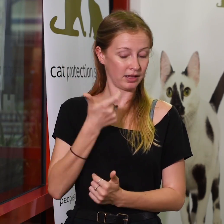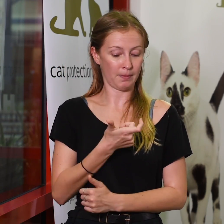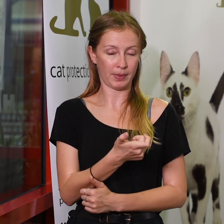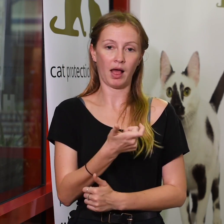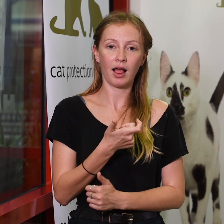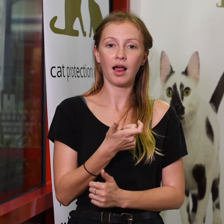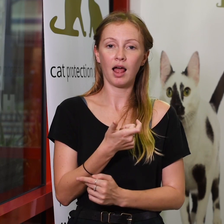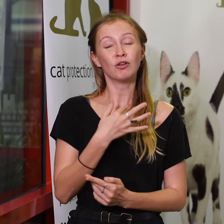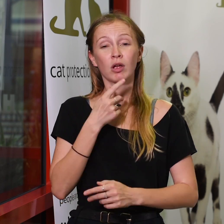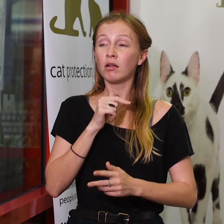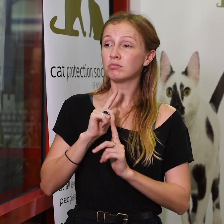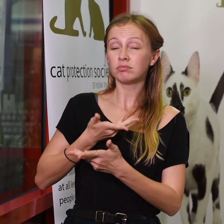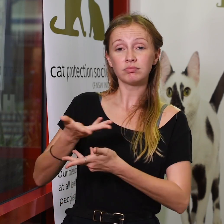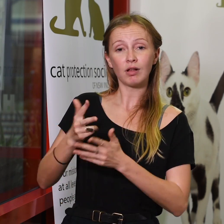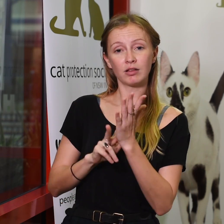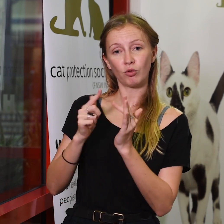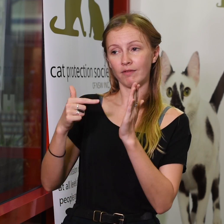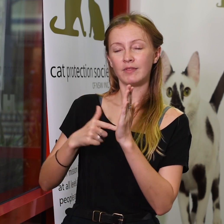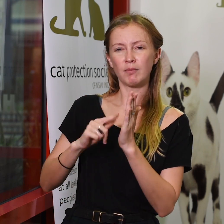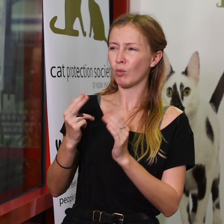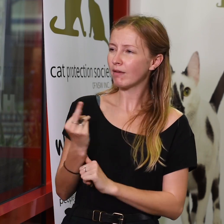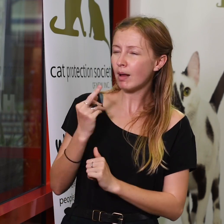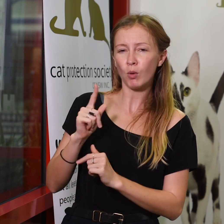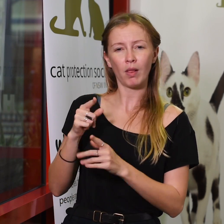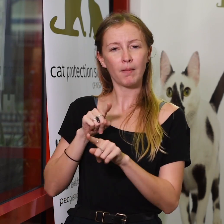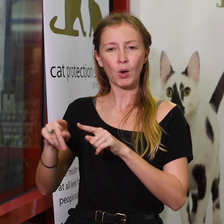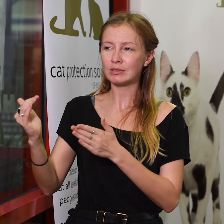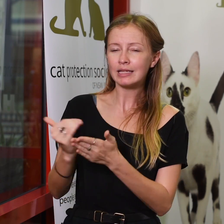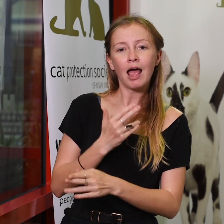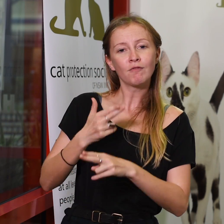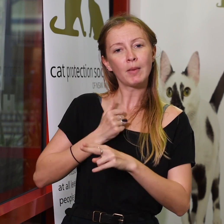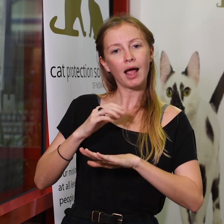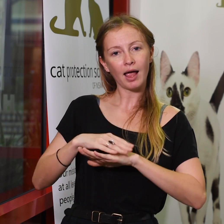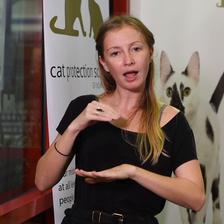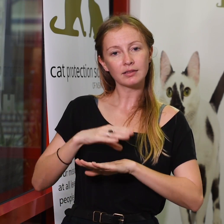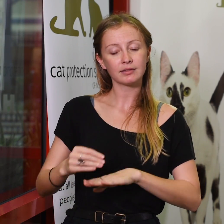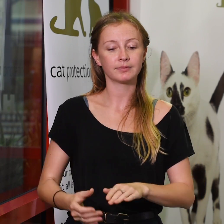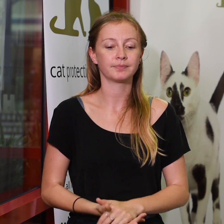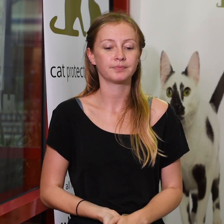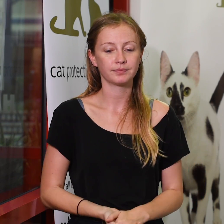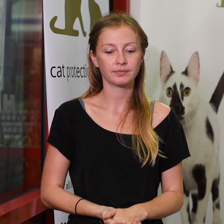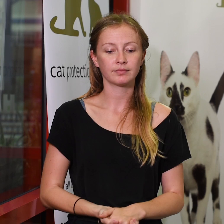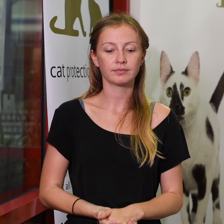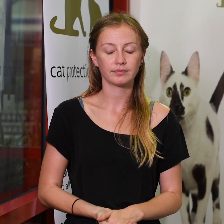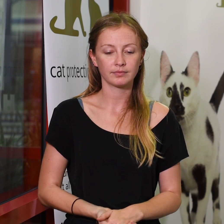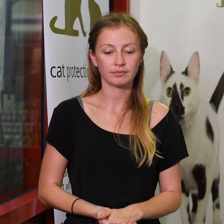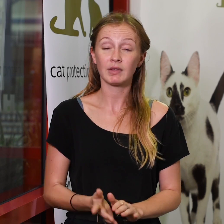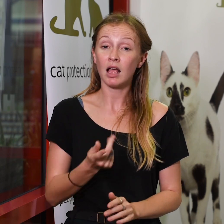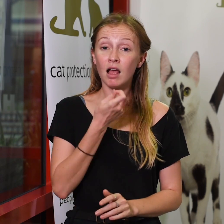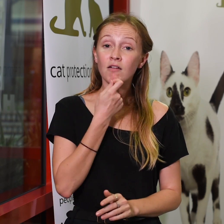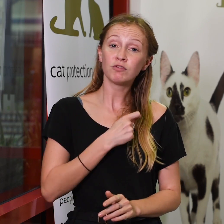about what's available and what's safe for cats. There are a few supermarket products that